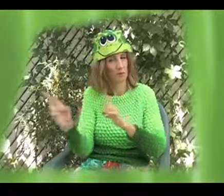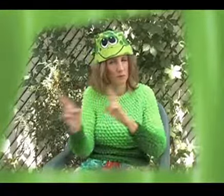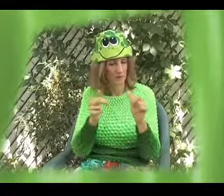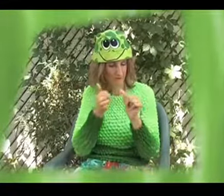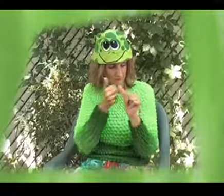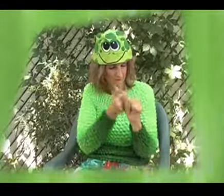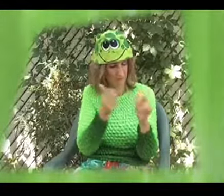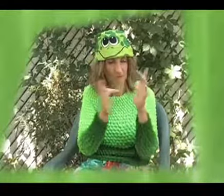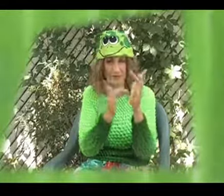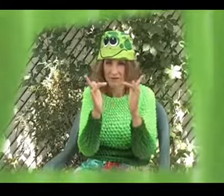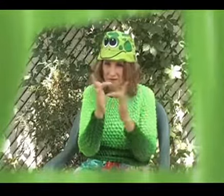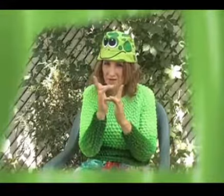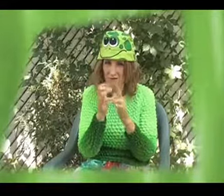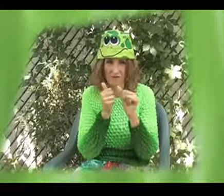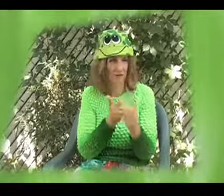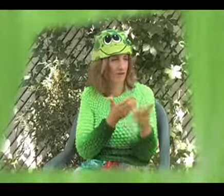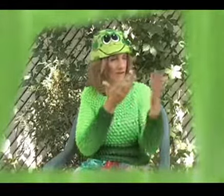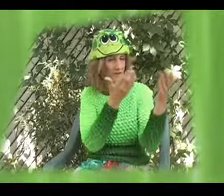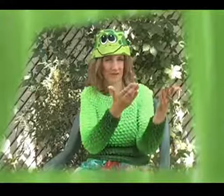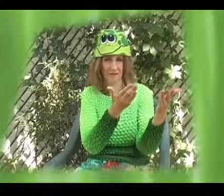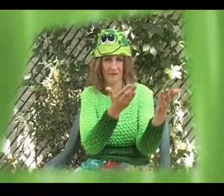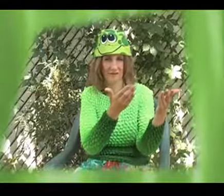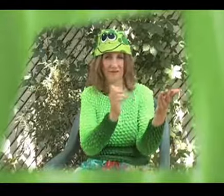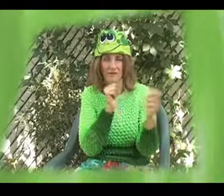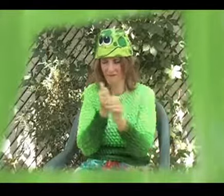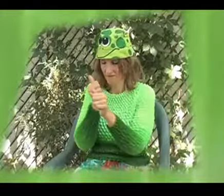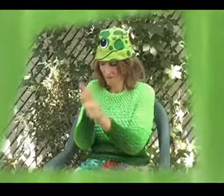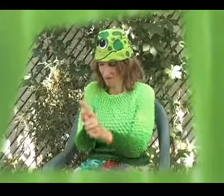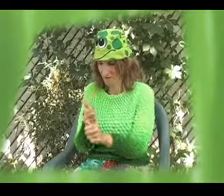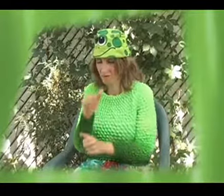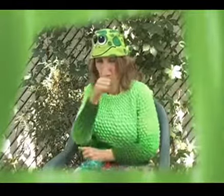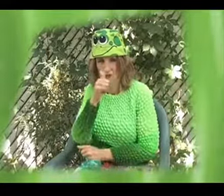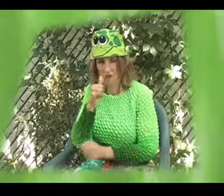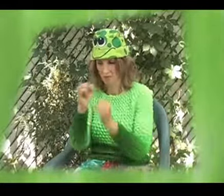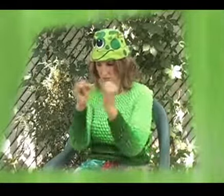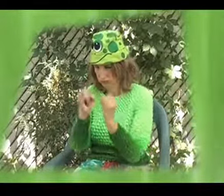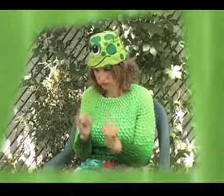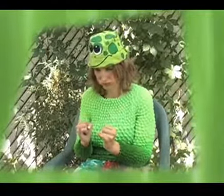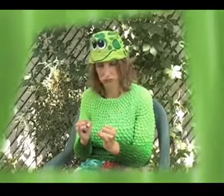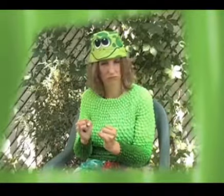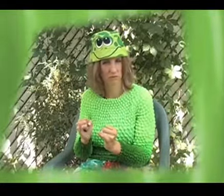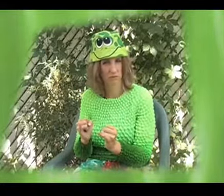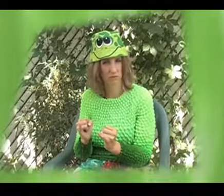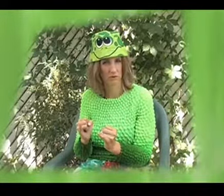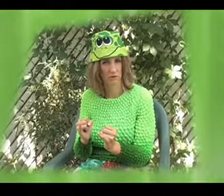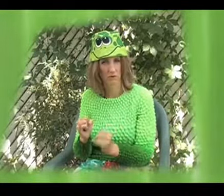we need to be ready to follow Jesus, to follow Him, and not follow the foolish idols and things of this